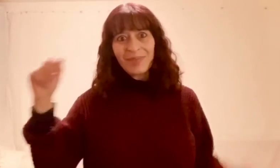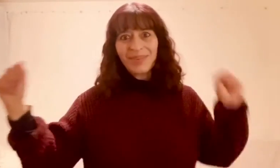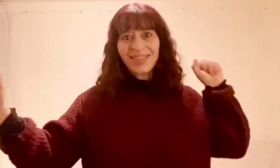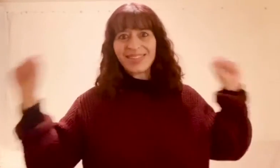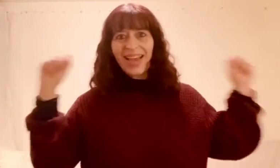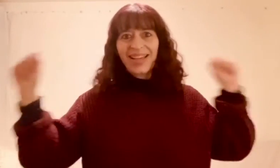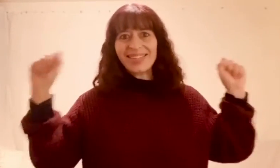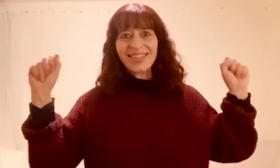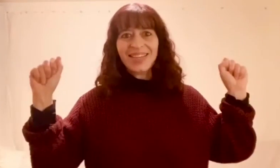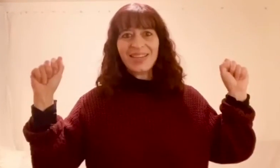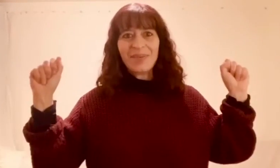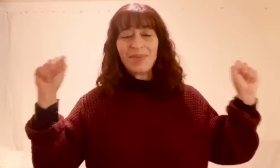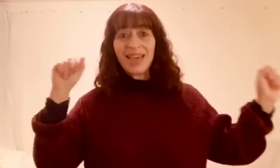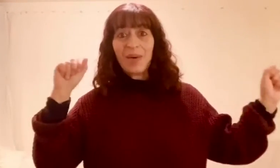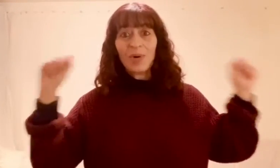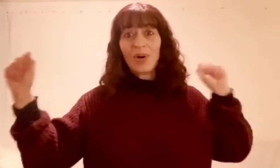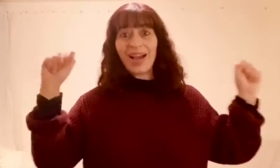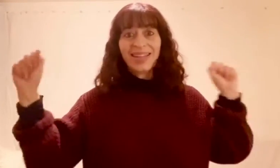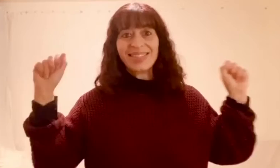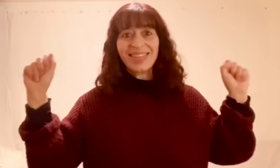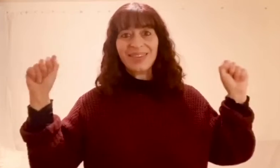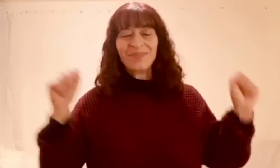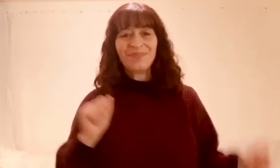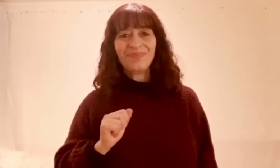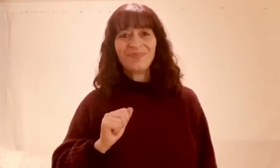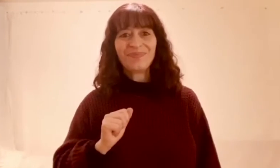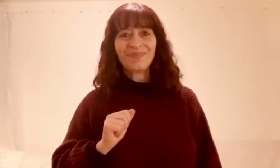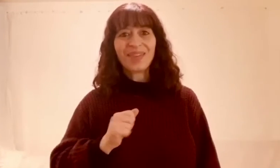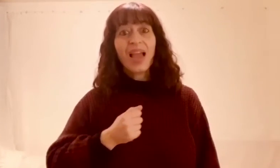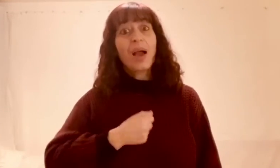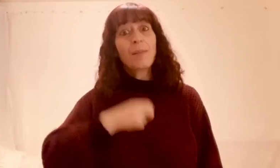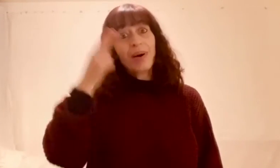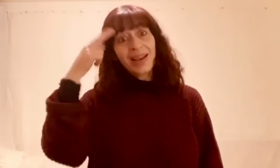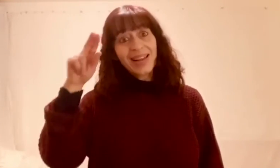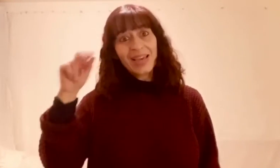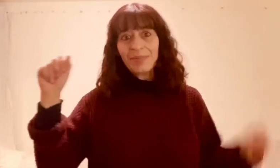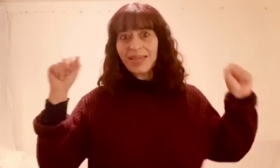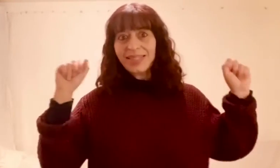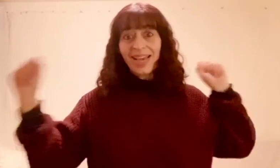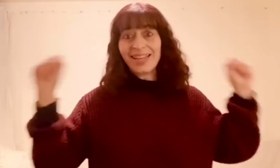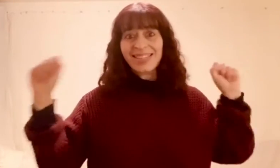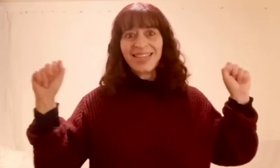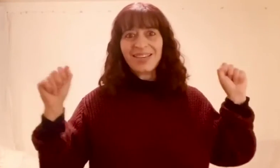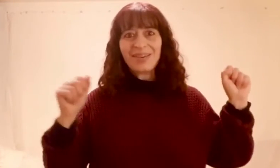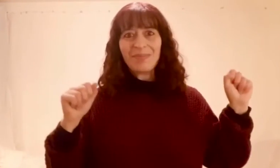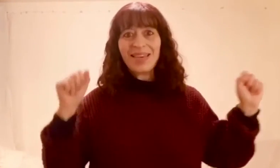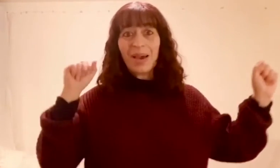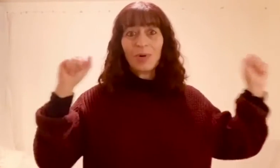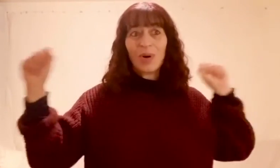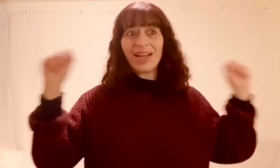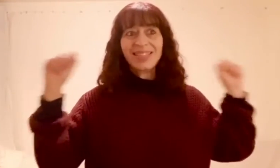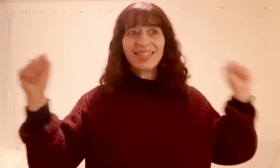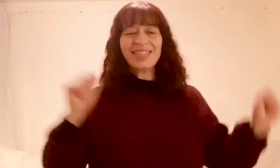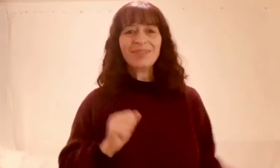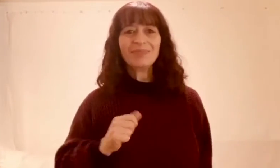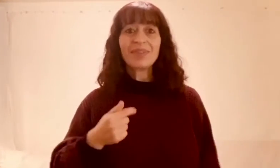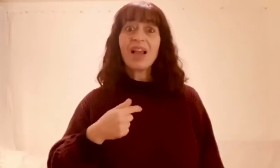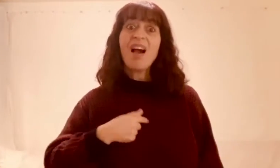is Andy, me llamo Andy. My name is Andy, me llamo Andy.